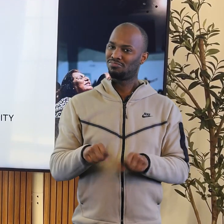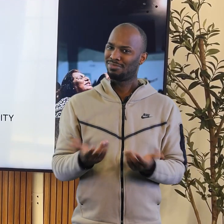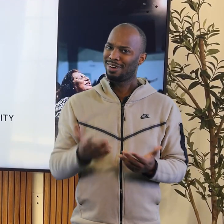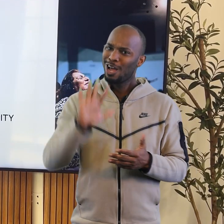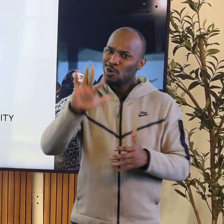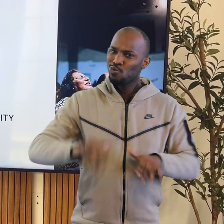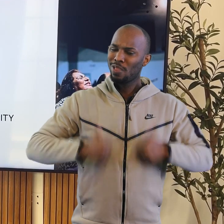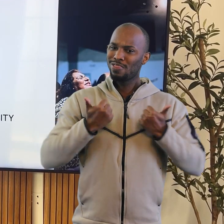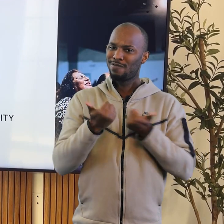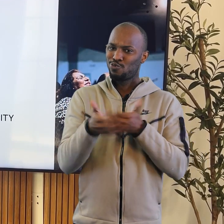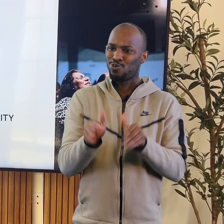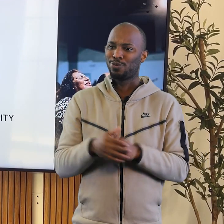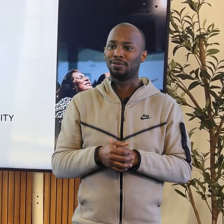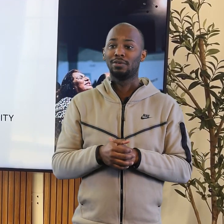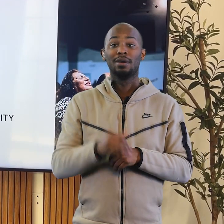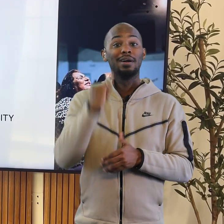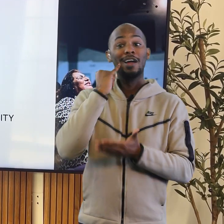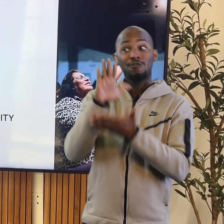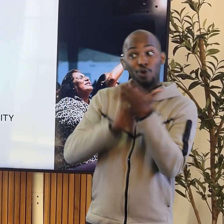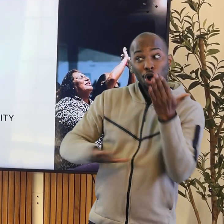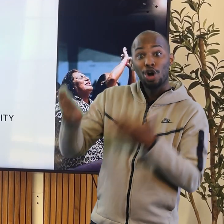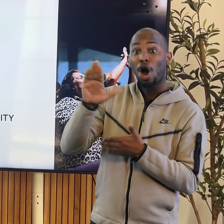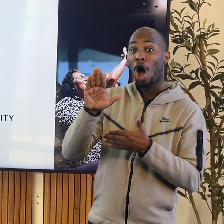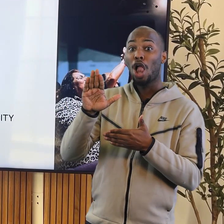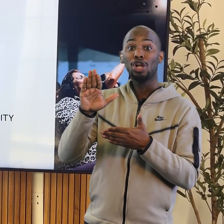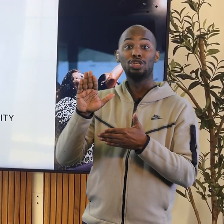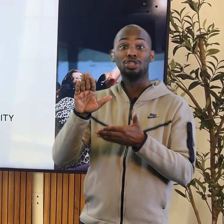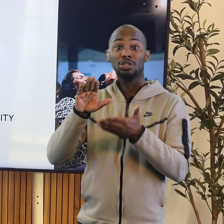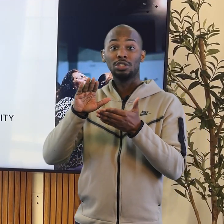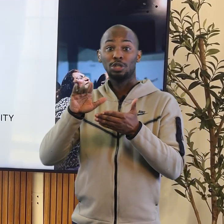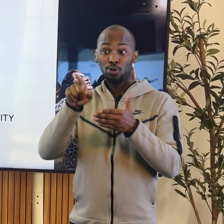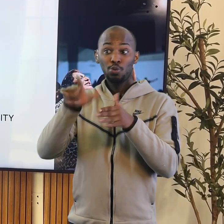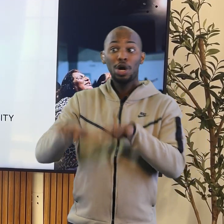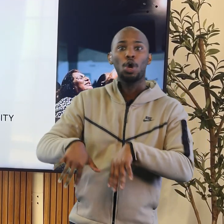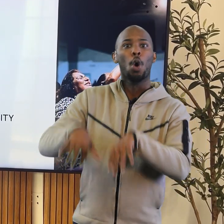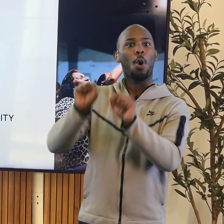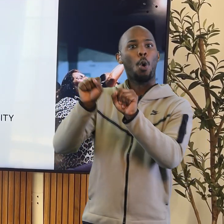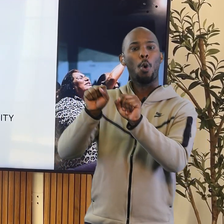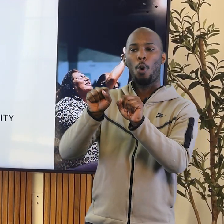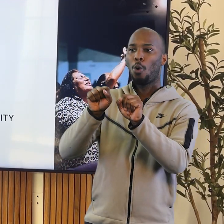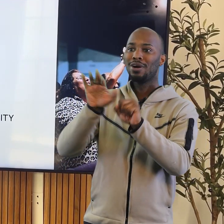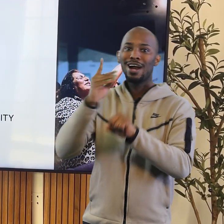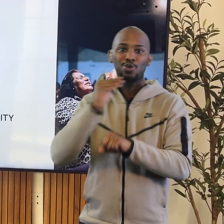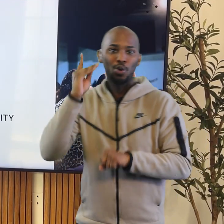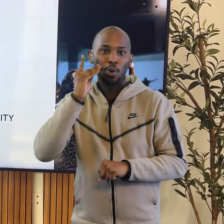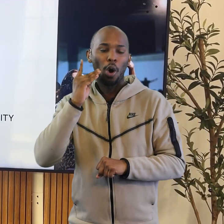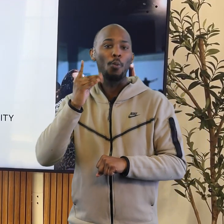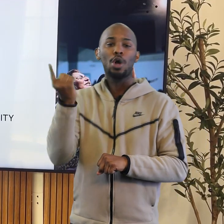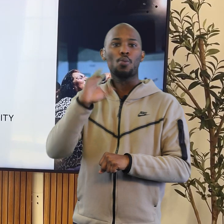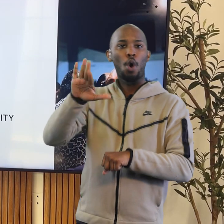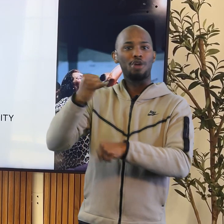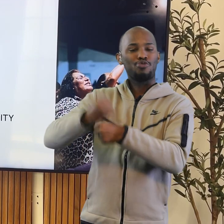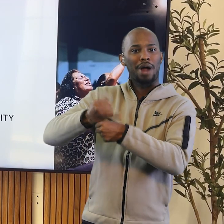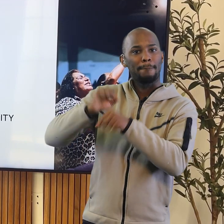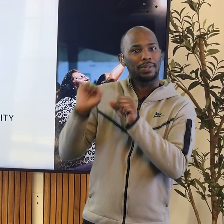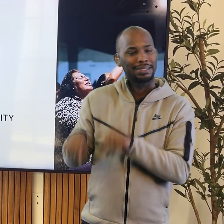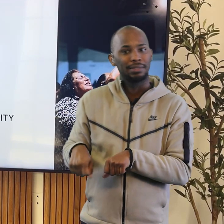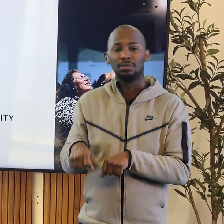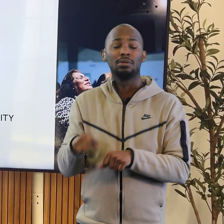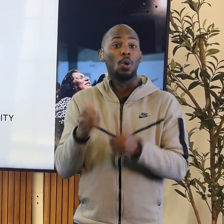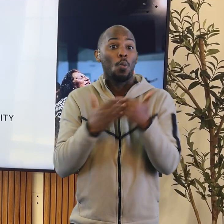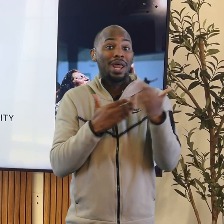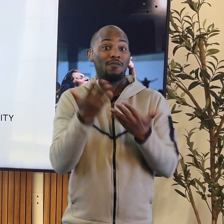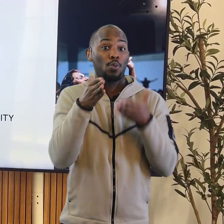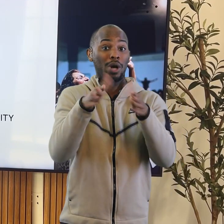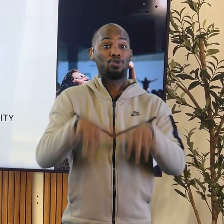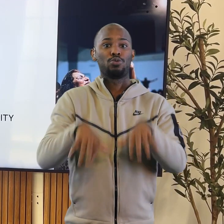in your living room. And lastly, if you're a college or university student, you can host a Gather group in your dorm or somewhere on your campus. Whatever